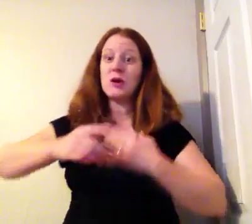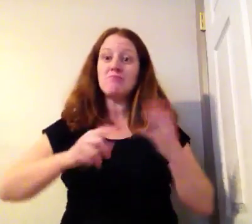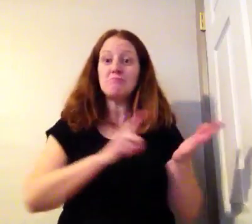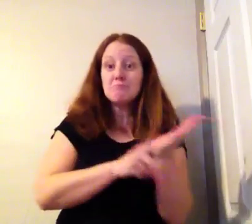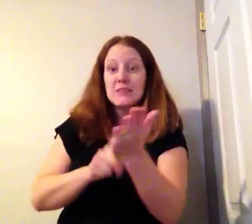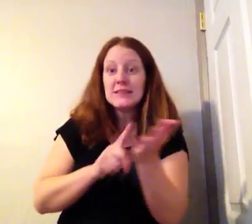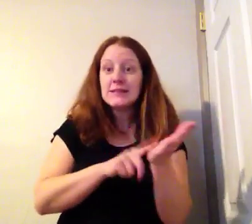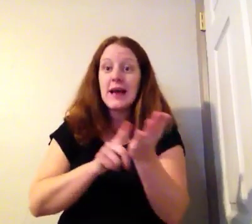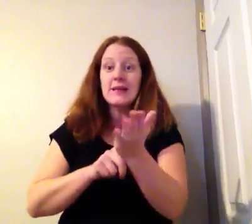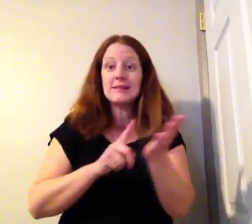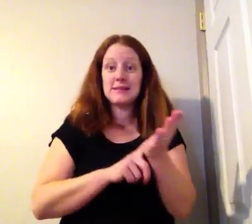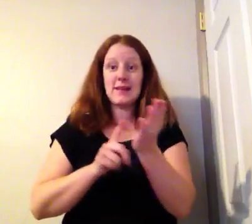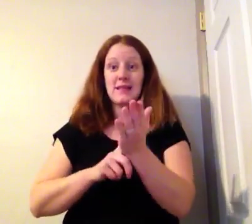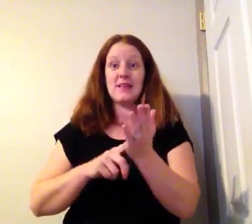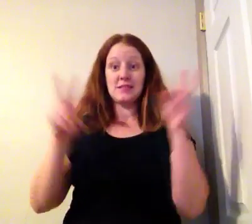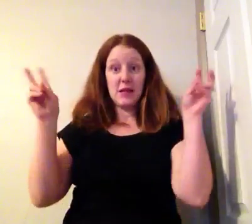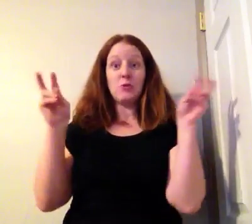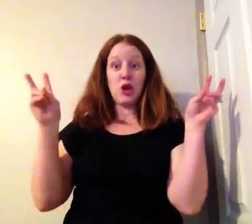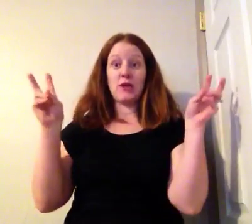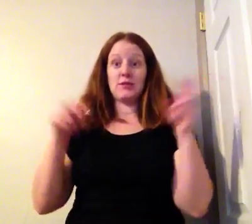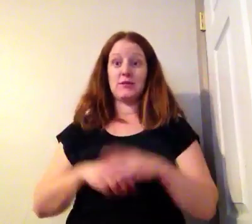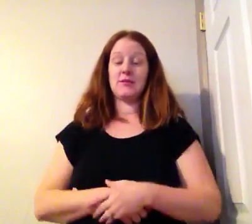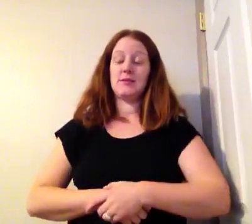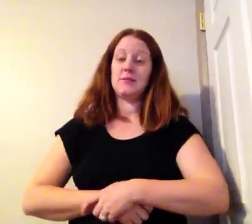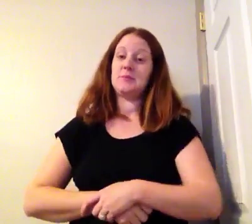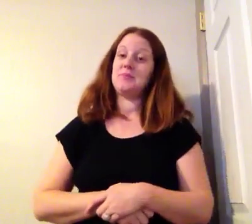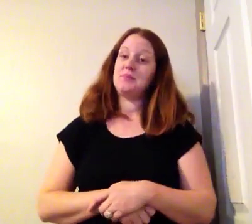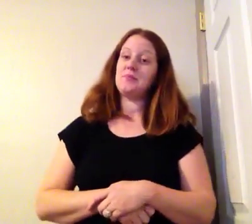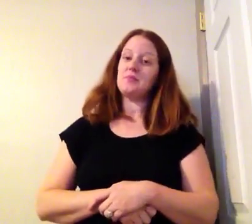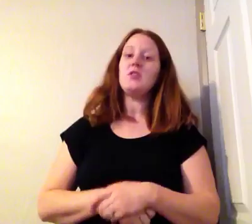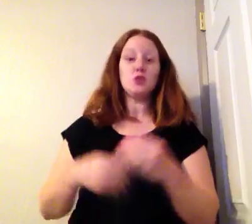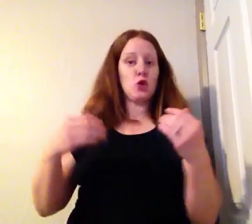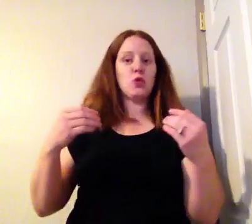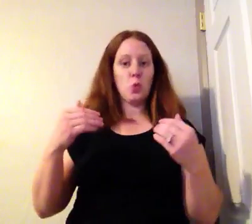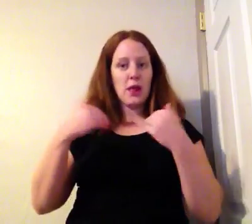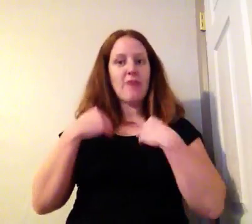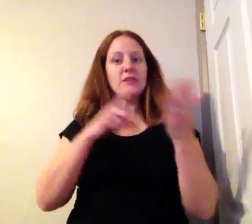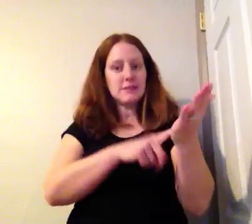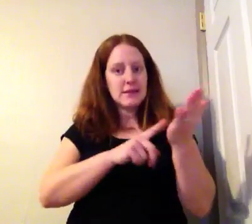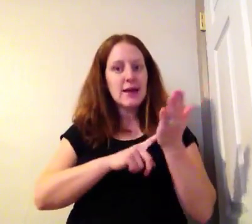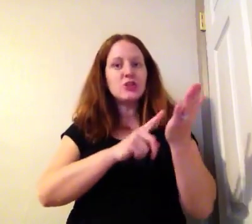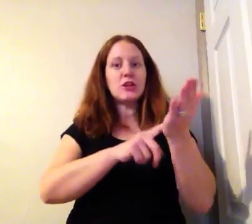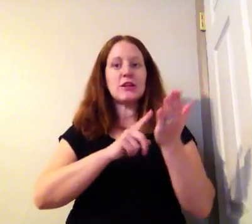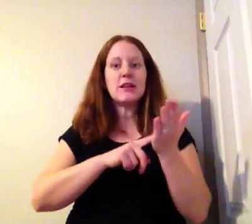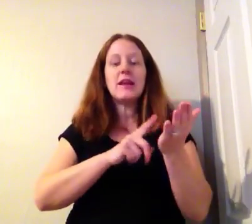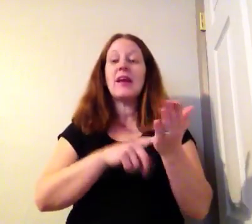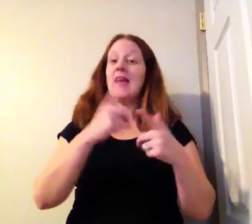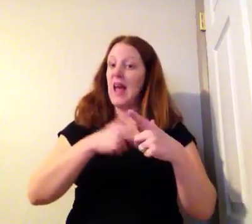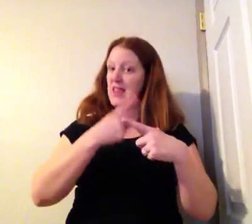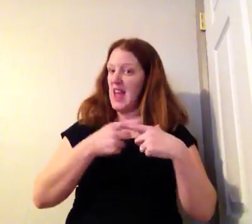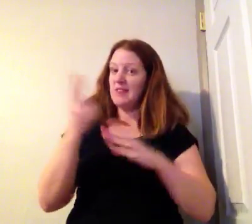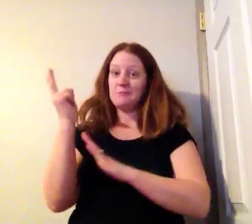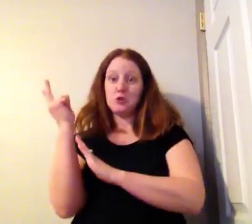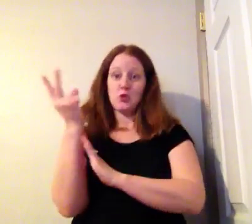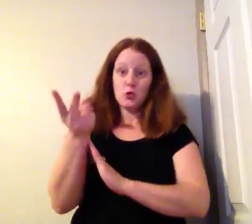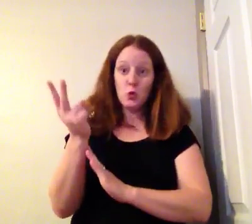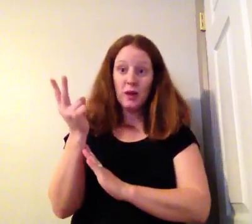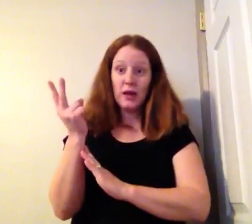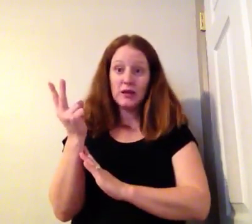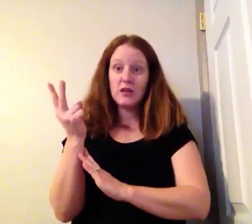subject. Okay? So you have a discussion about the subject, and then after 2 minutes, you give me either